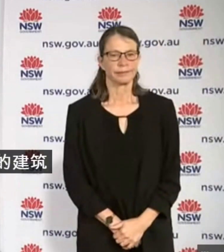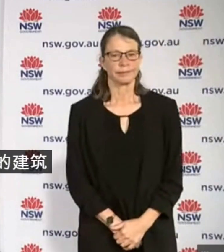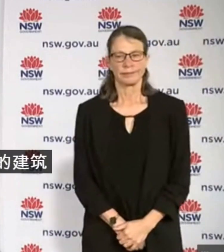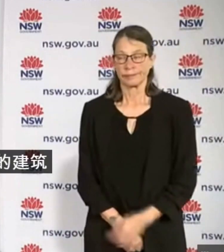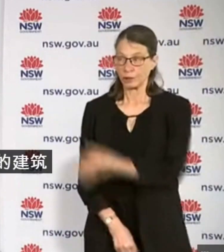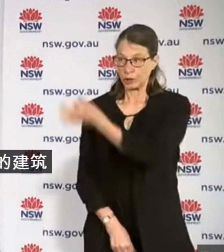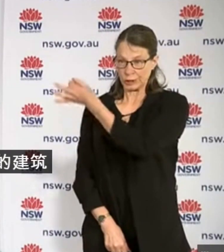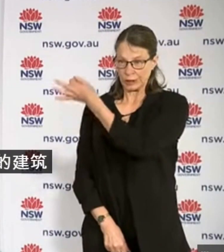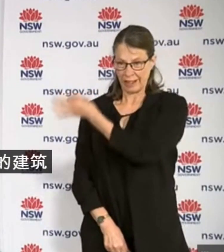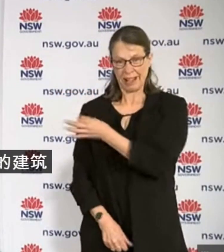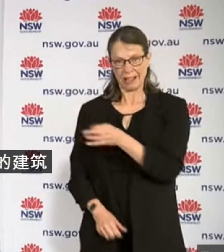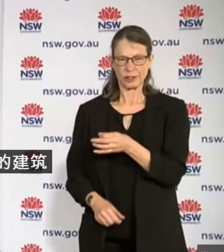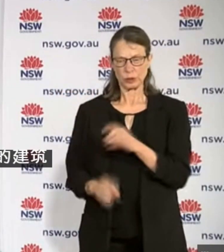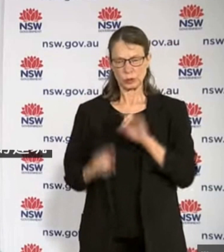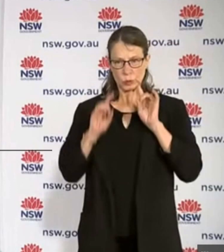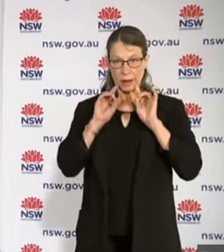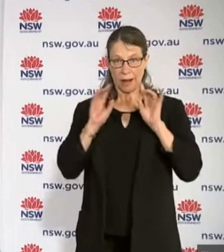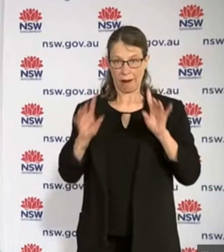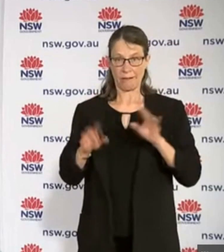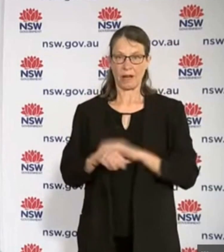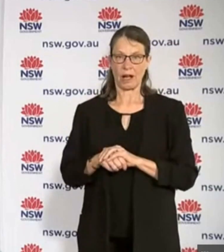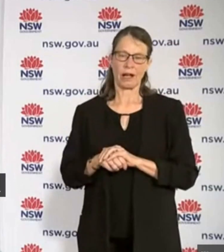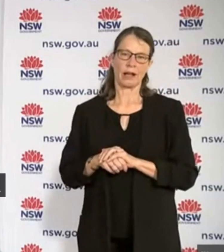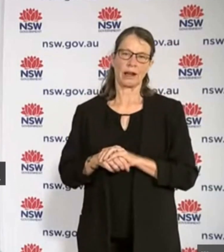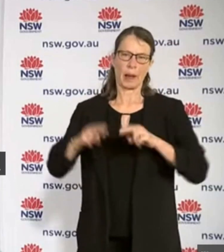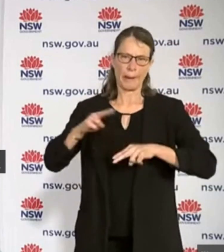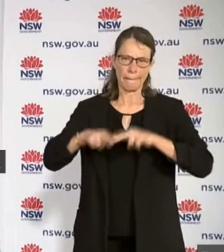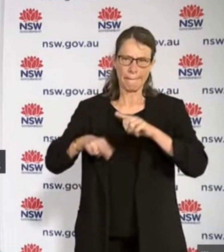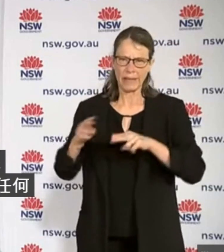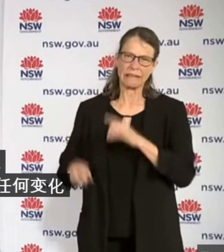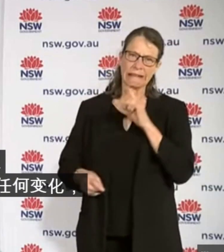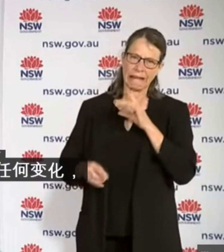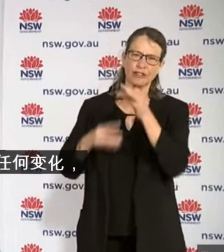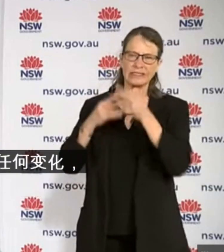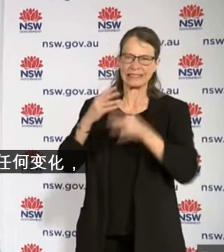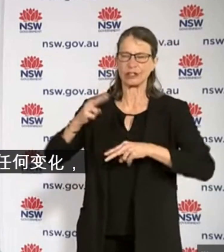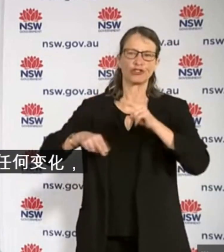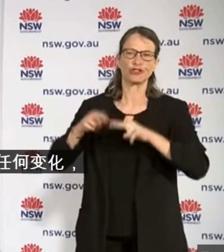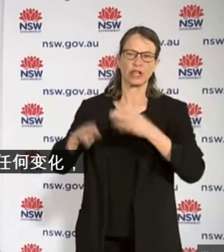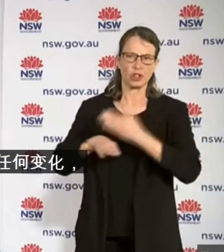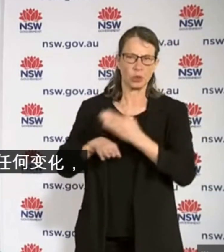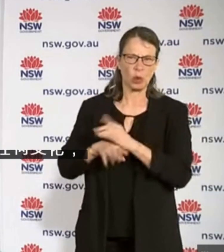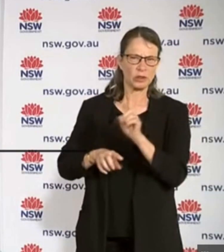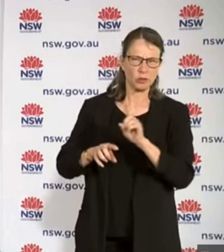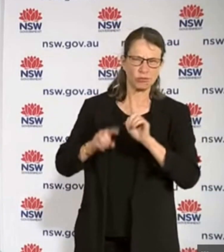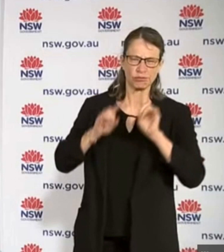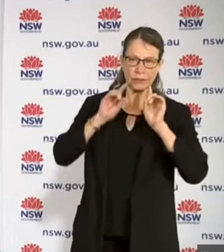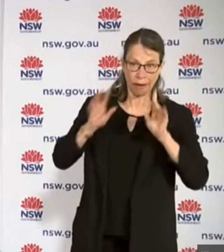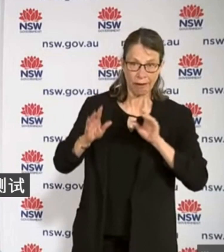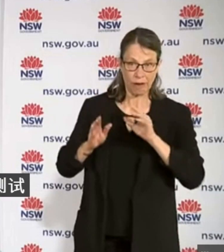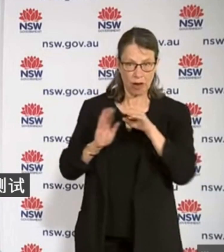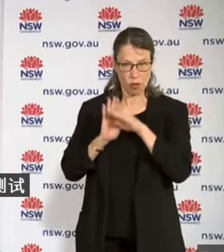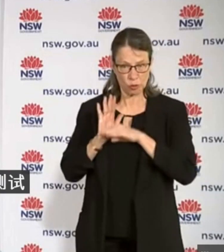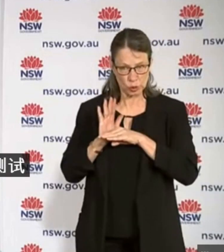on site right now, and then from 80% onwards, if there's any changes to rules in construction sites particularly, do they still have to be tested every